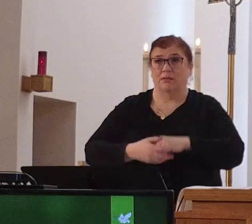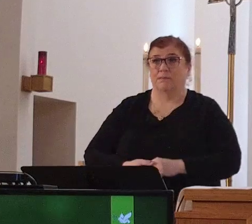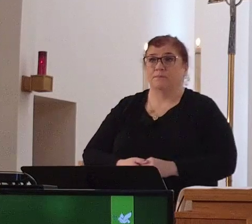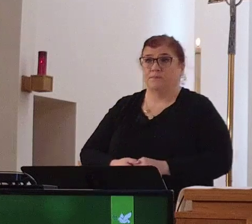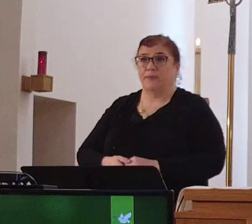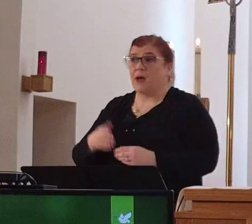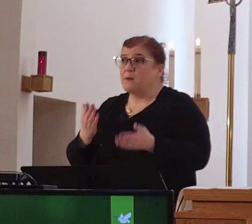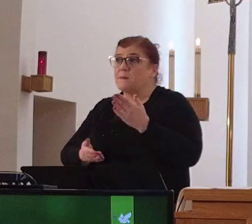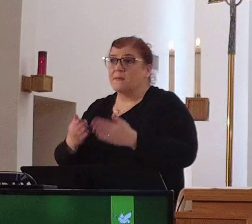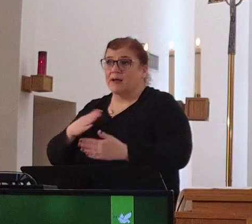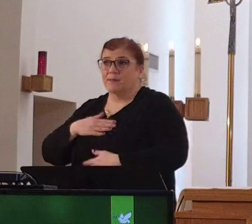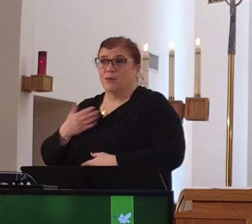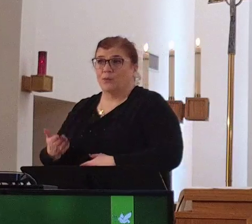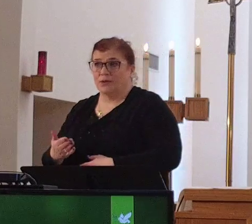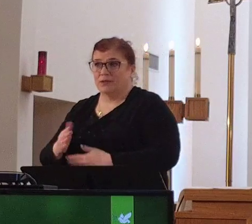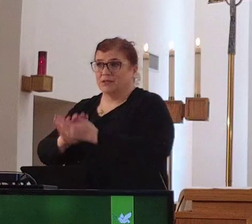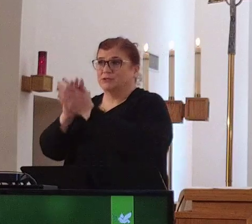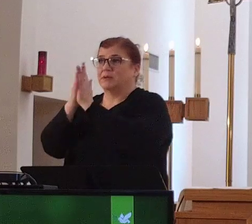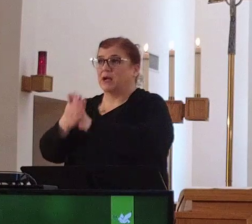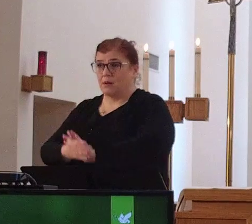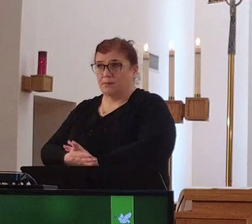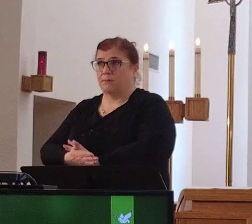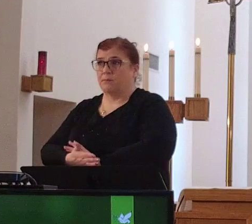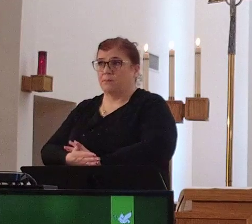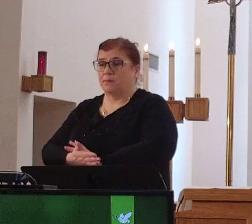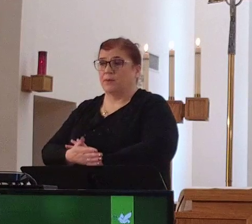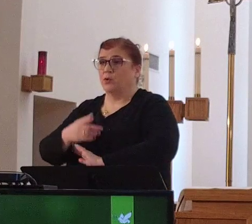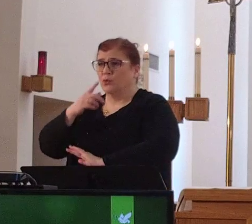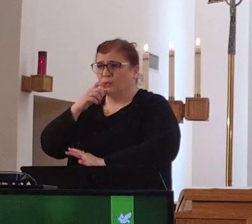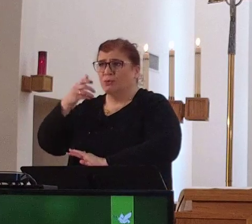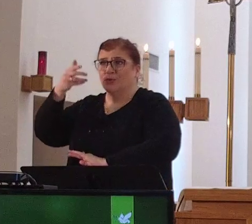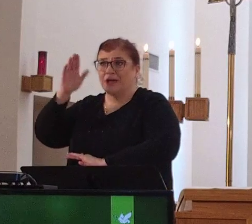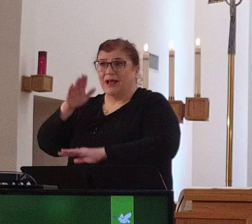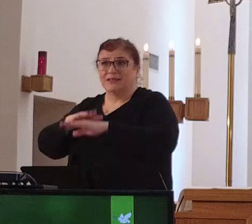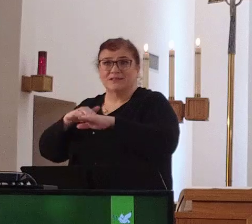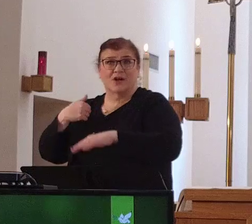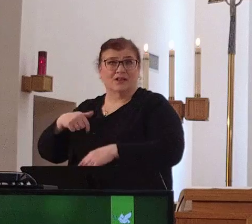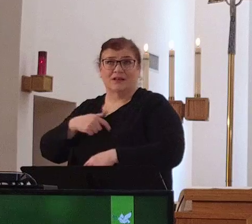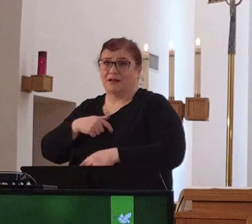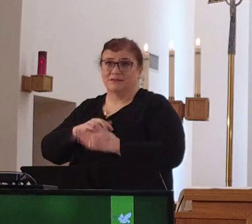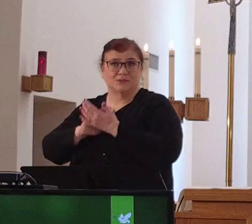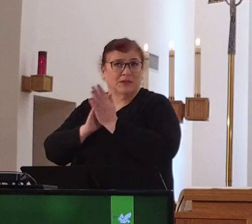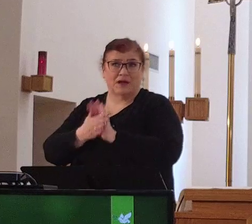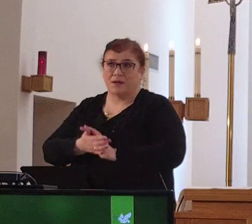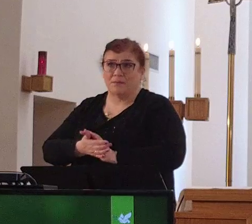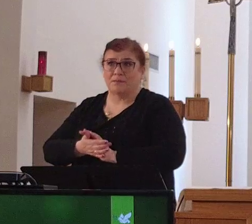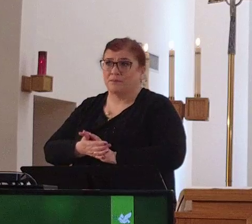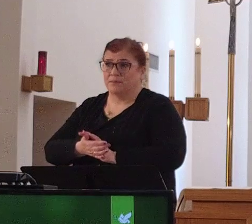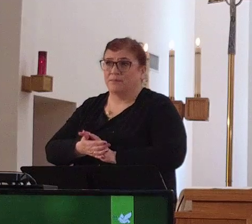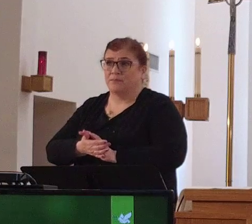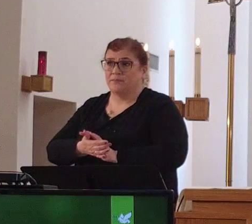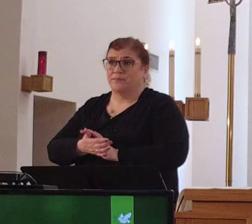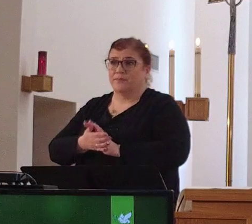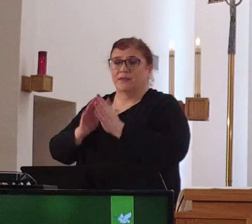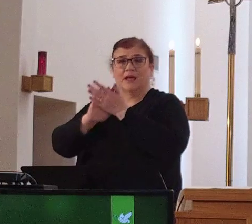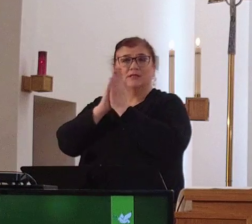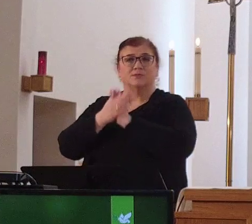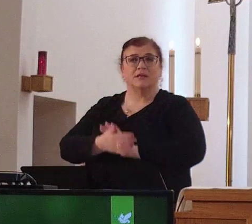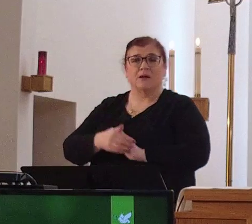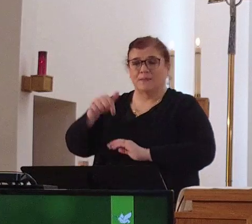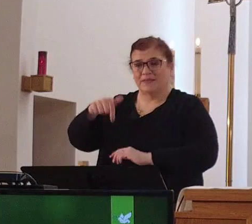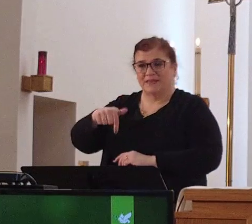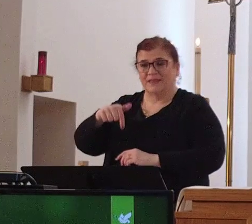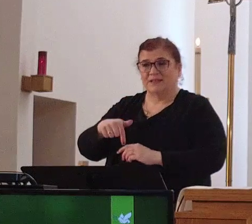that might be willing to become who God is calling us to become, and to be in